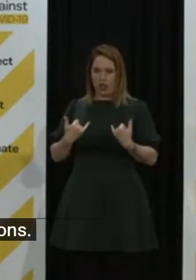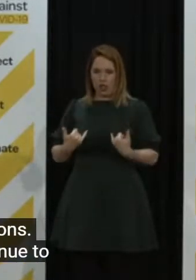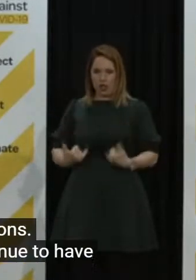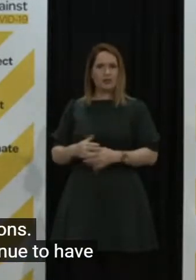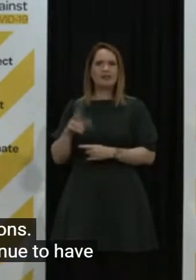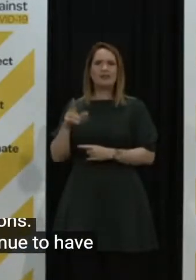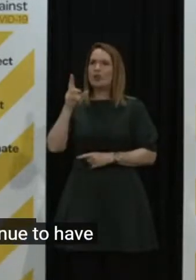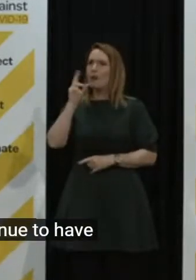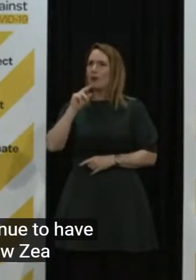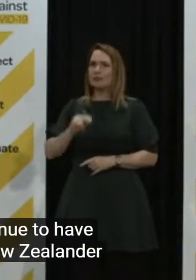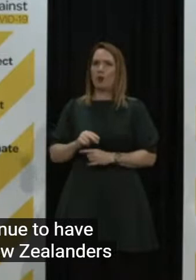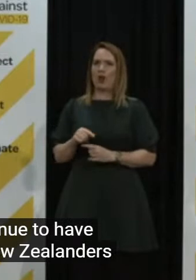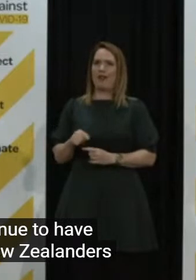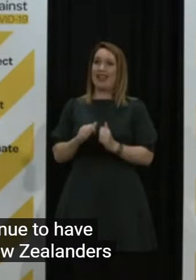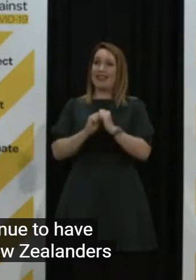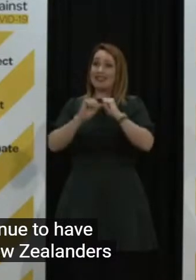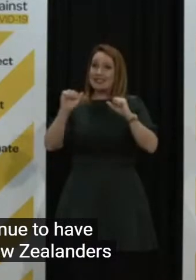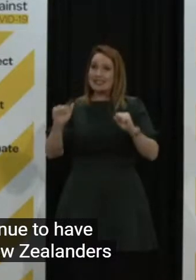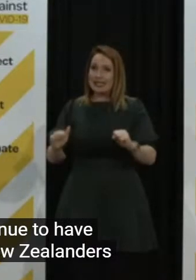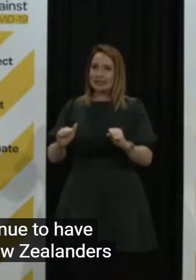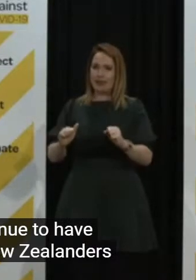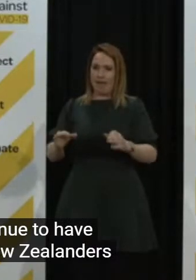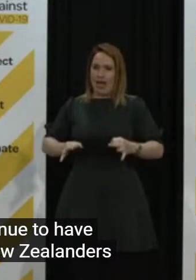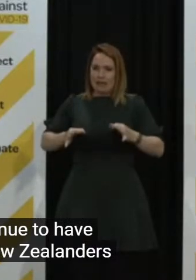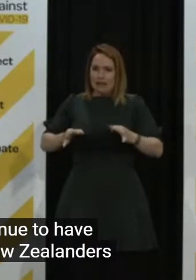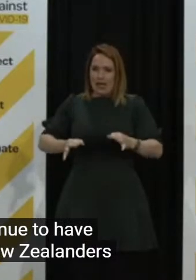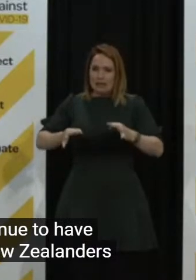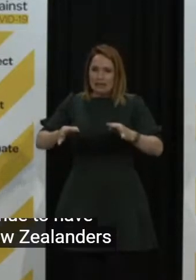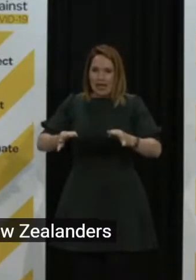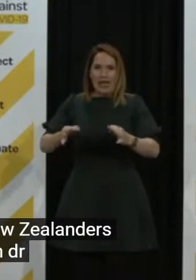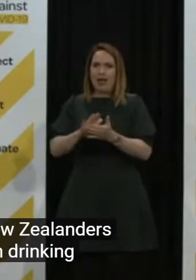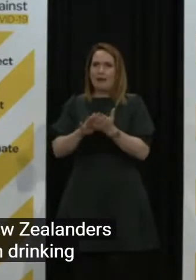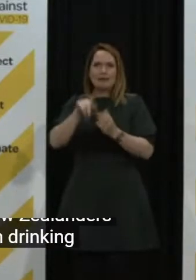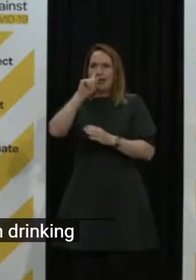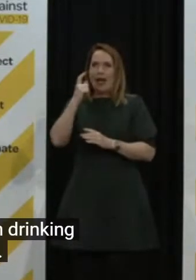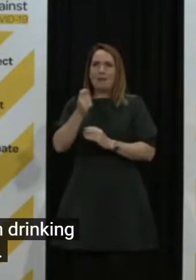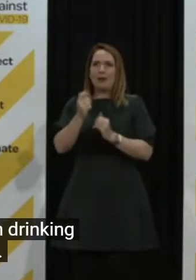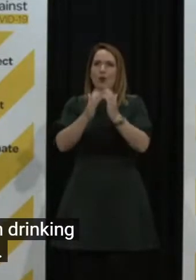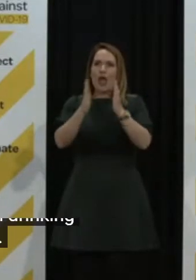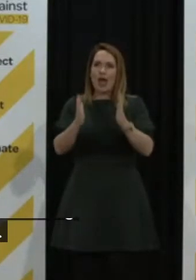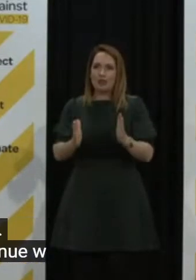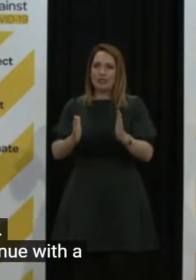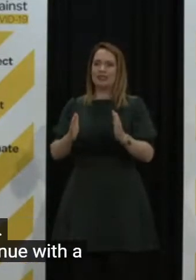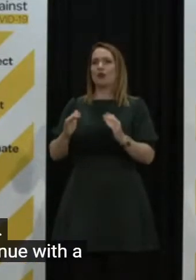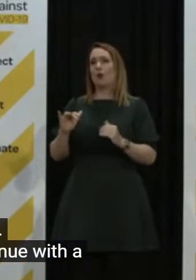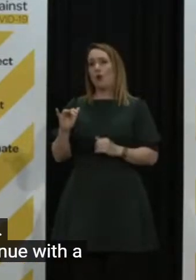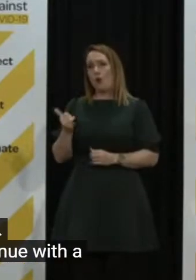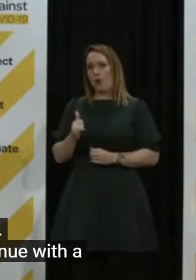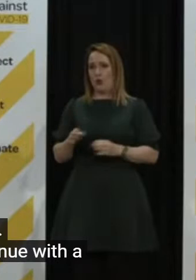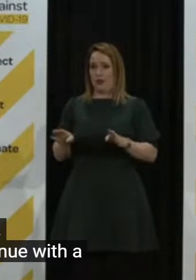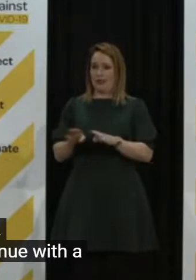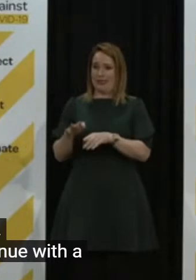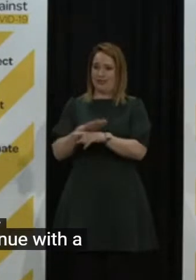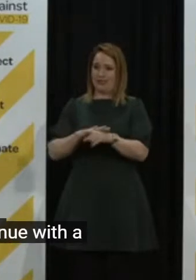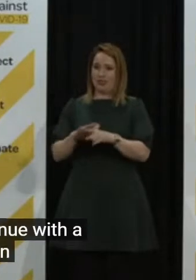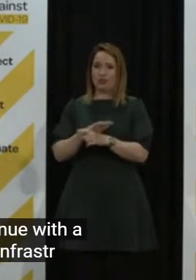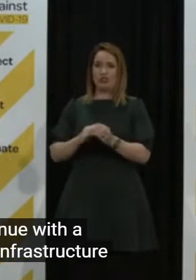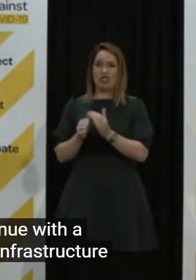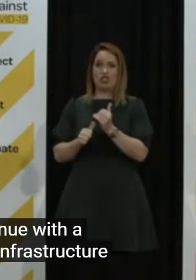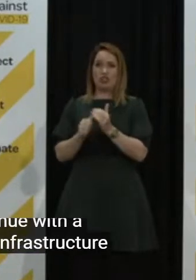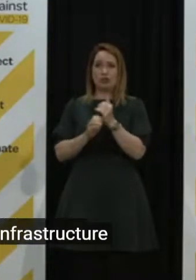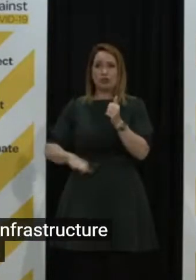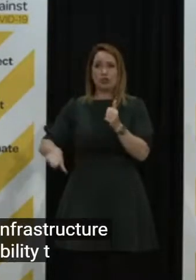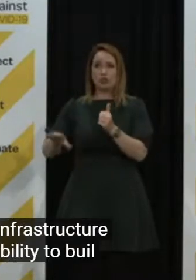where infrastructure is holding back our ability to build the houses we need, or a continuation of the situation where sewage is